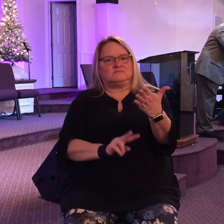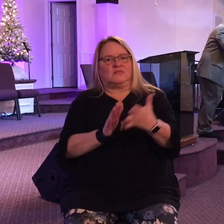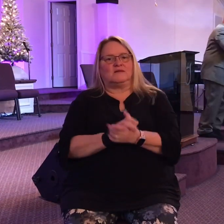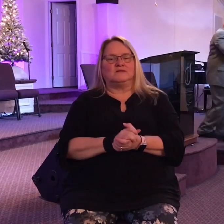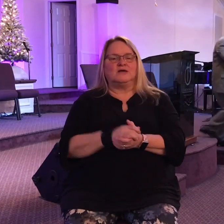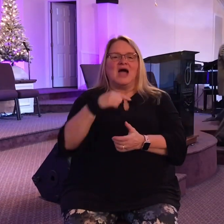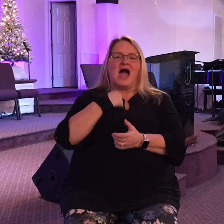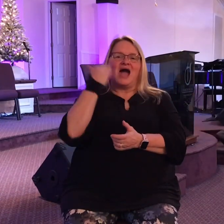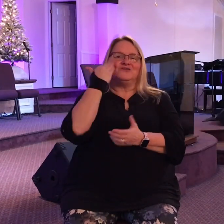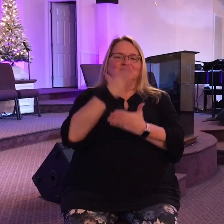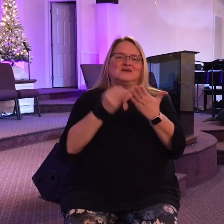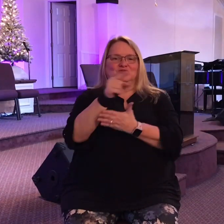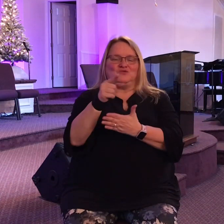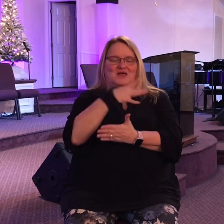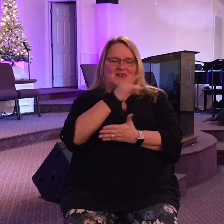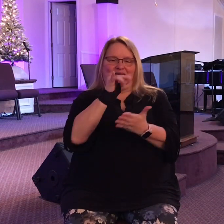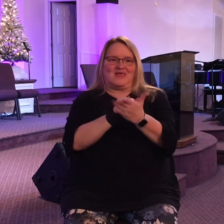I knew some of y'all would like that one.